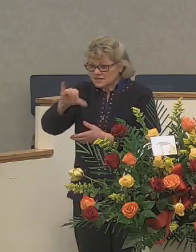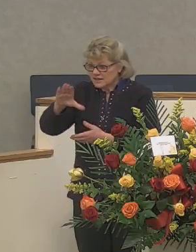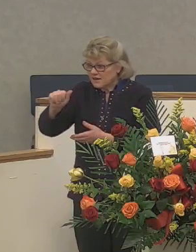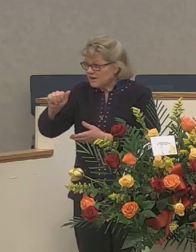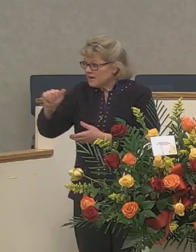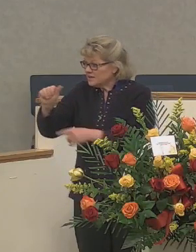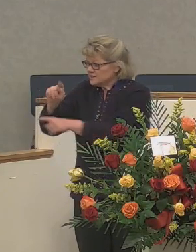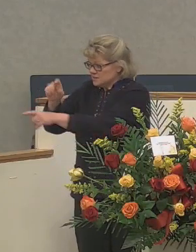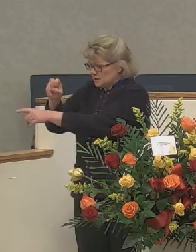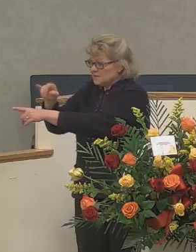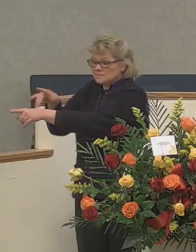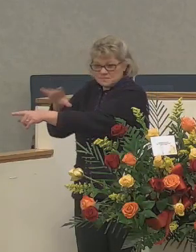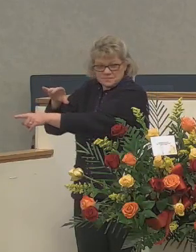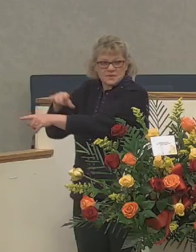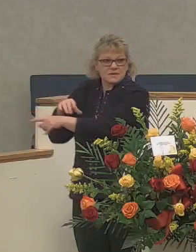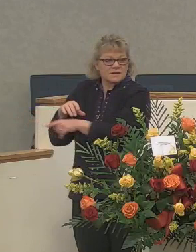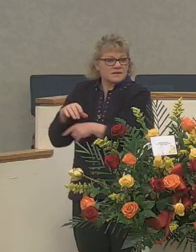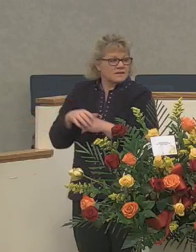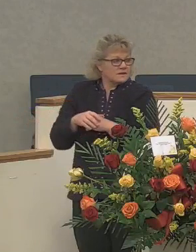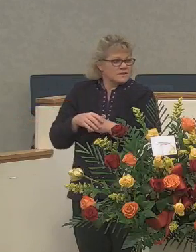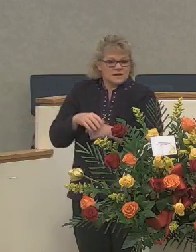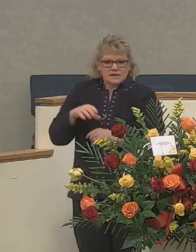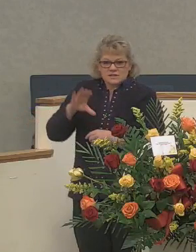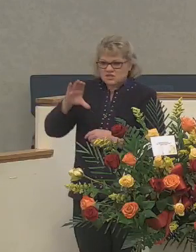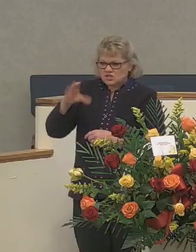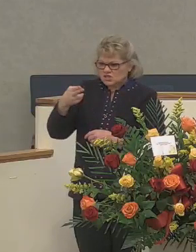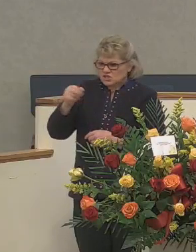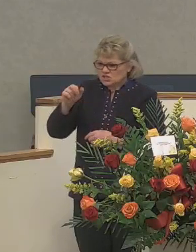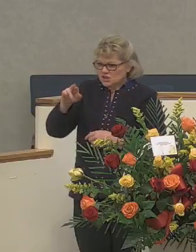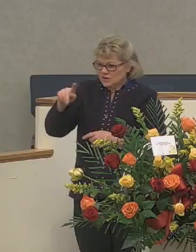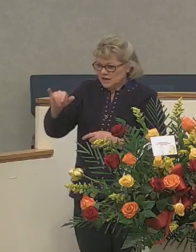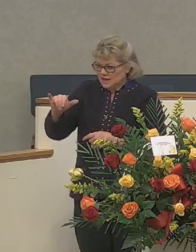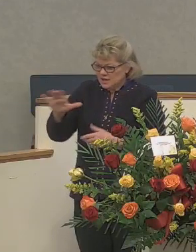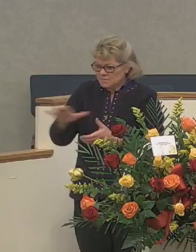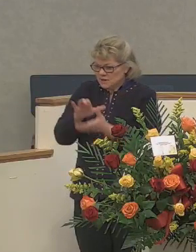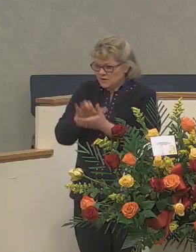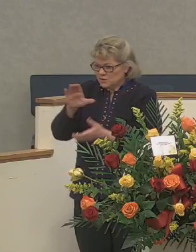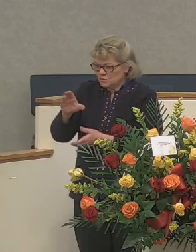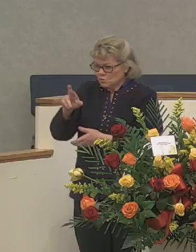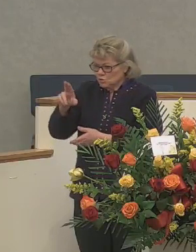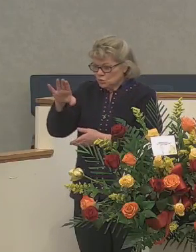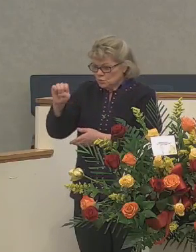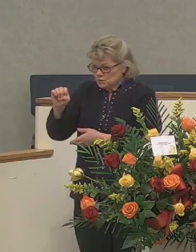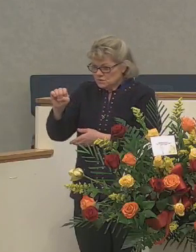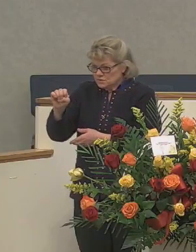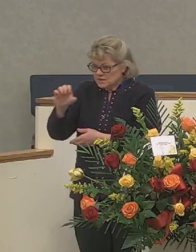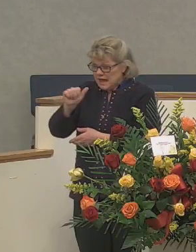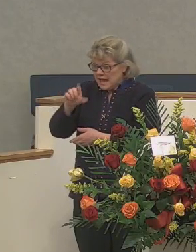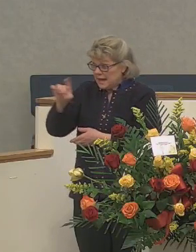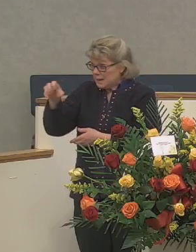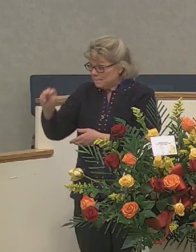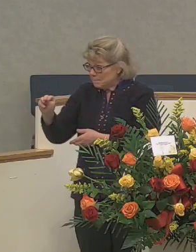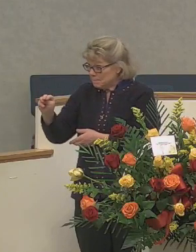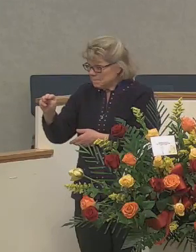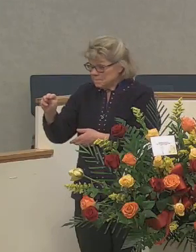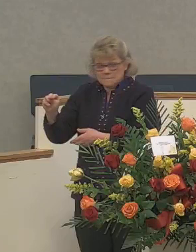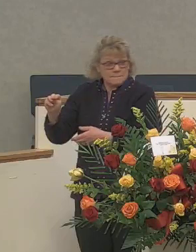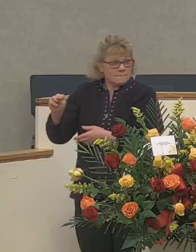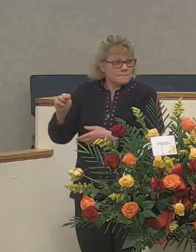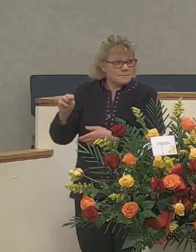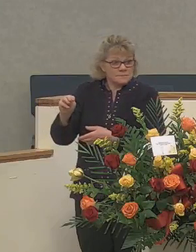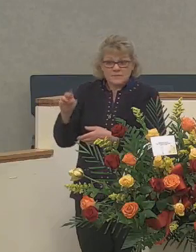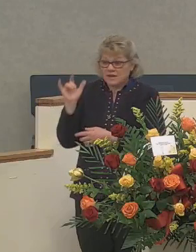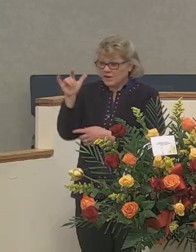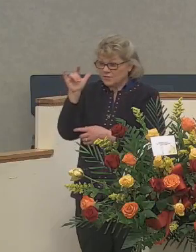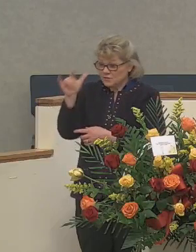Tommy? There you are. Charity, married to Bruce. Adam, one of our Air